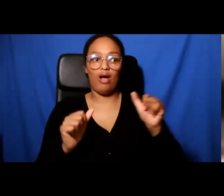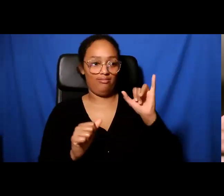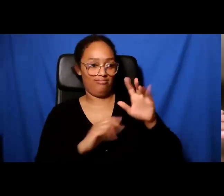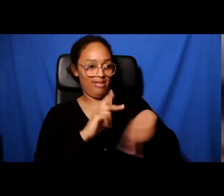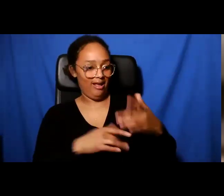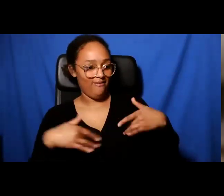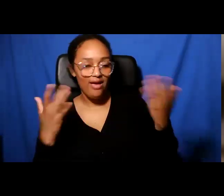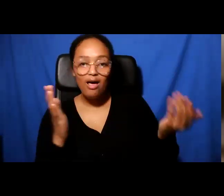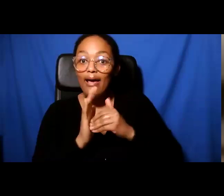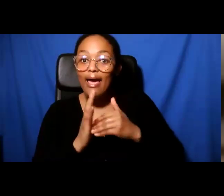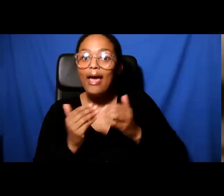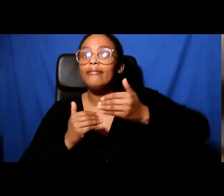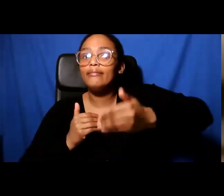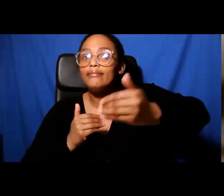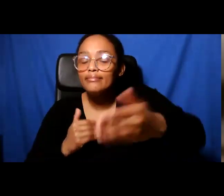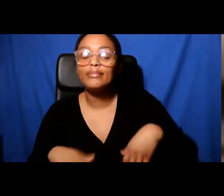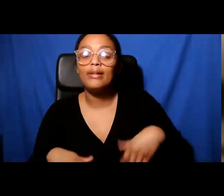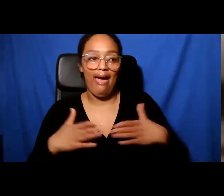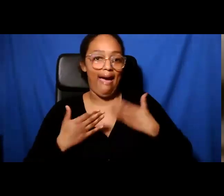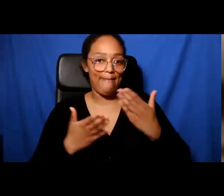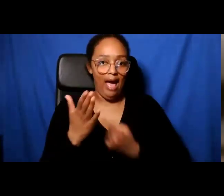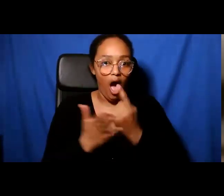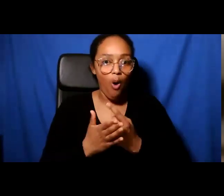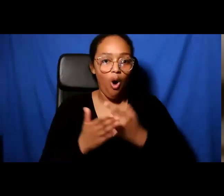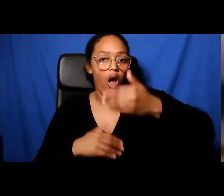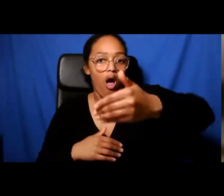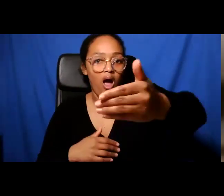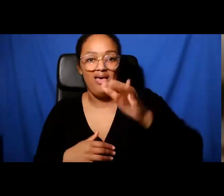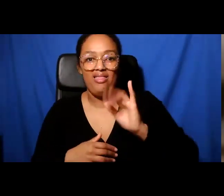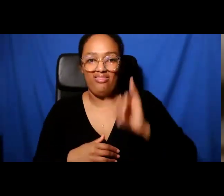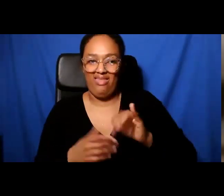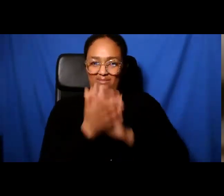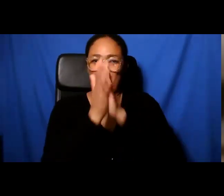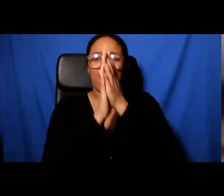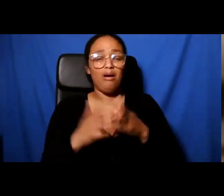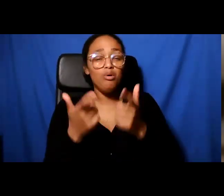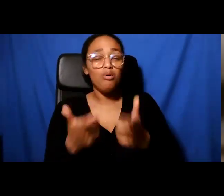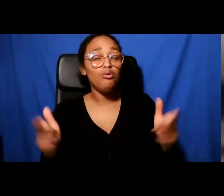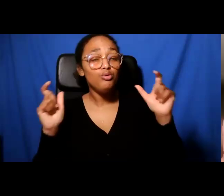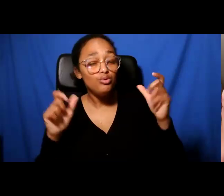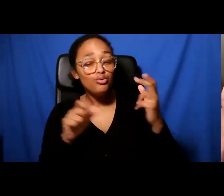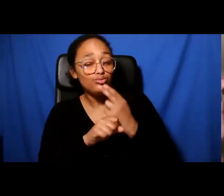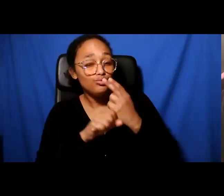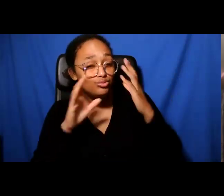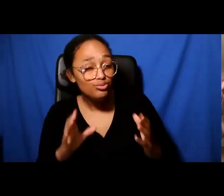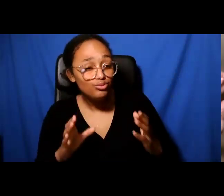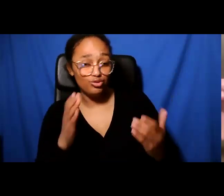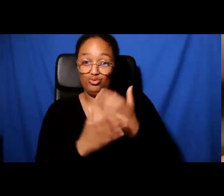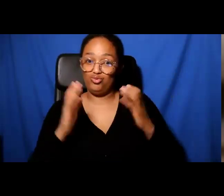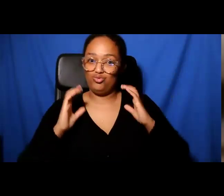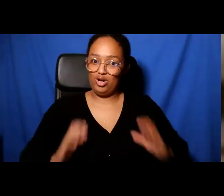just, basically compounded into a huge user base for me, just off of free